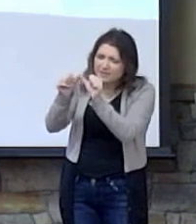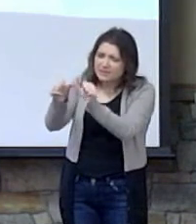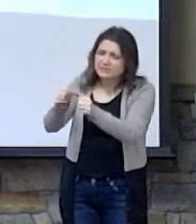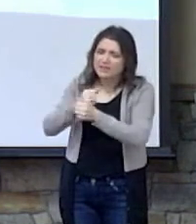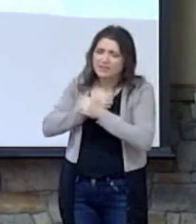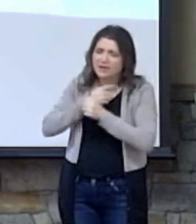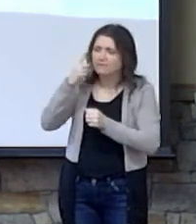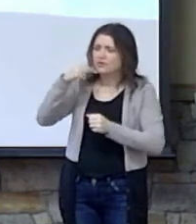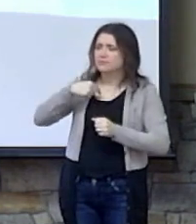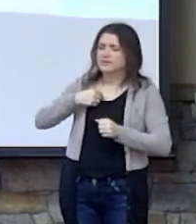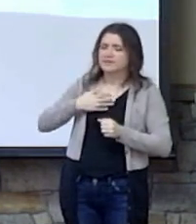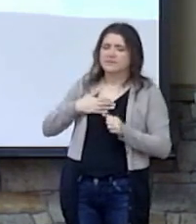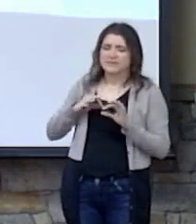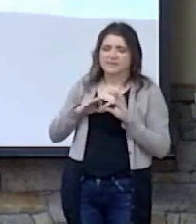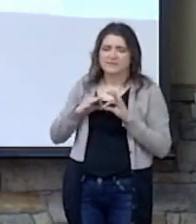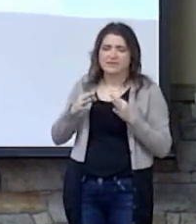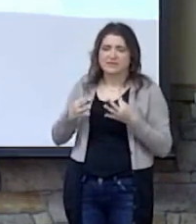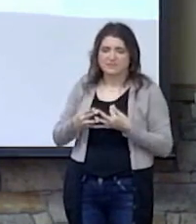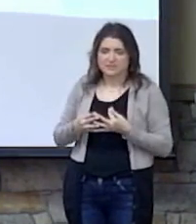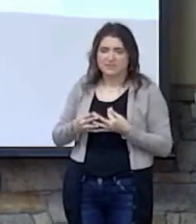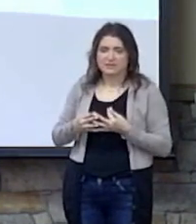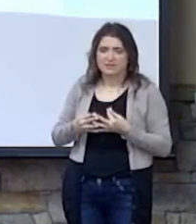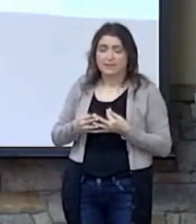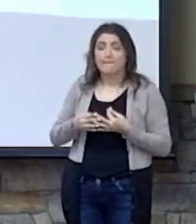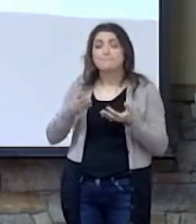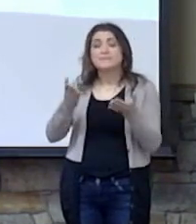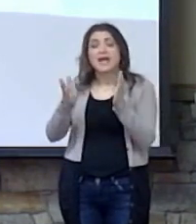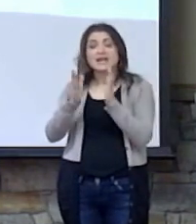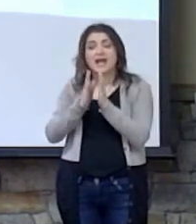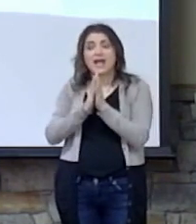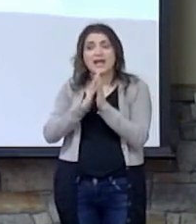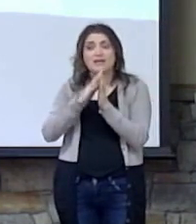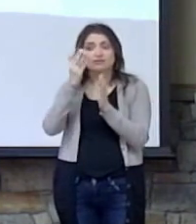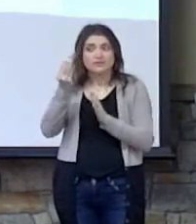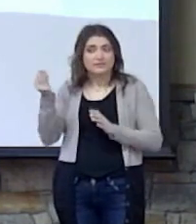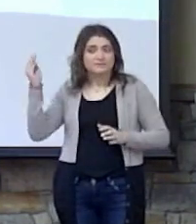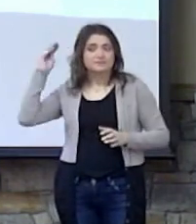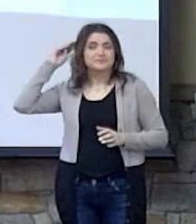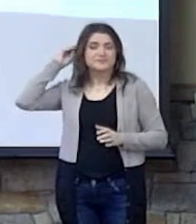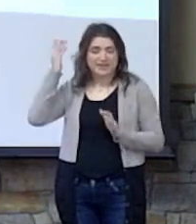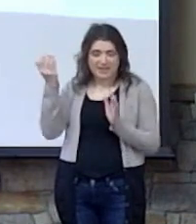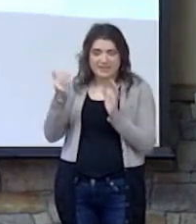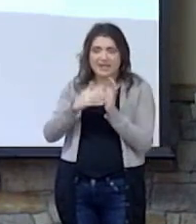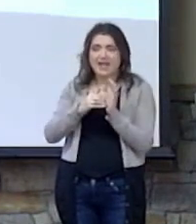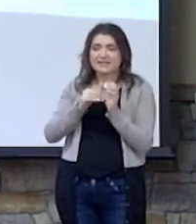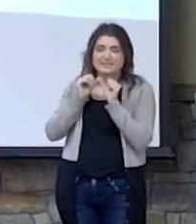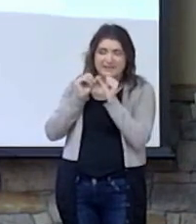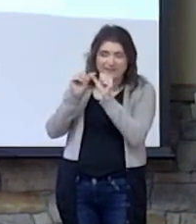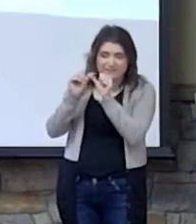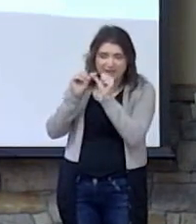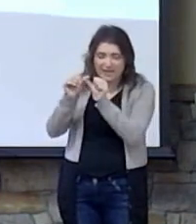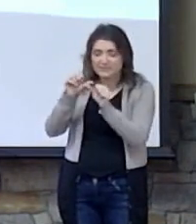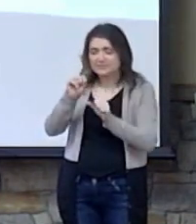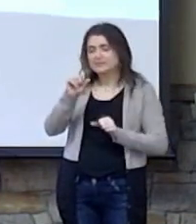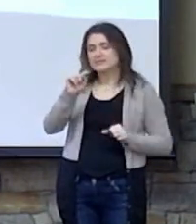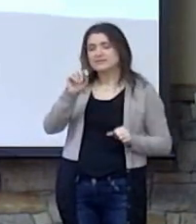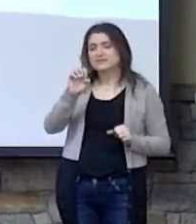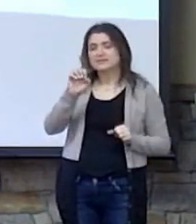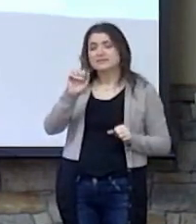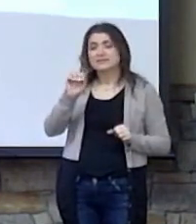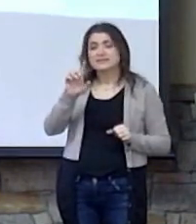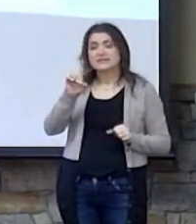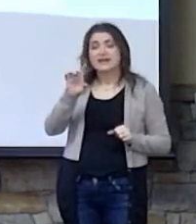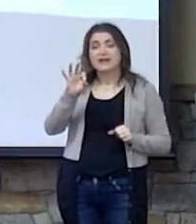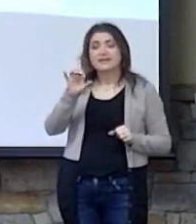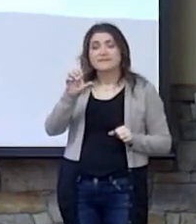for me and my family. And I ask you to file that word away. Steadfast love has said. Here's what's interesting. That's the